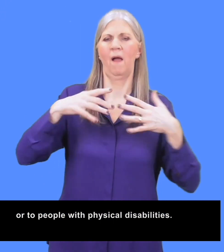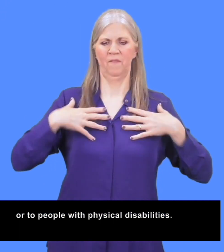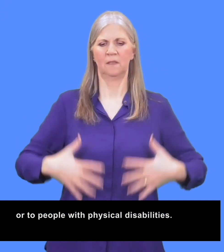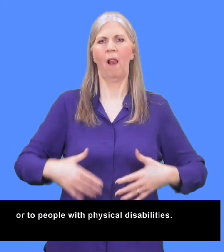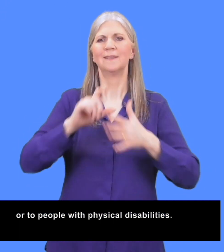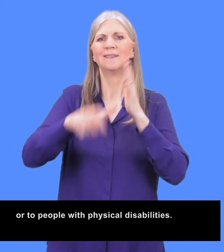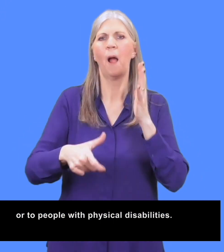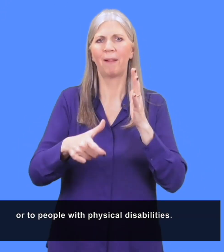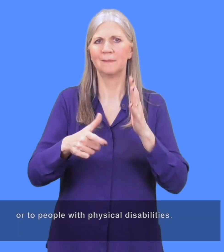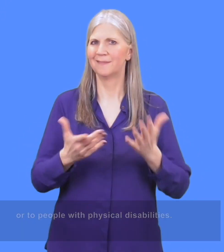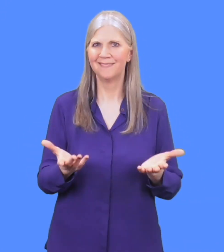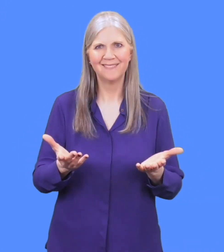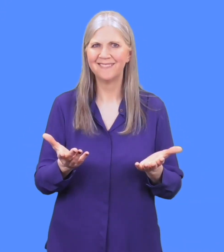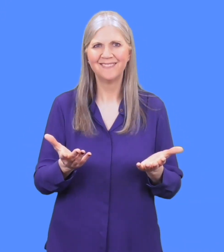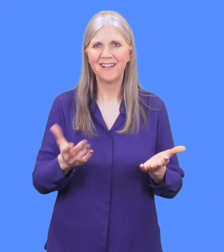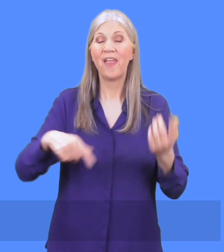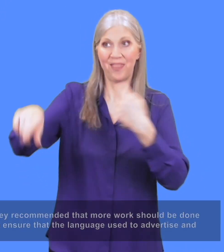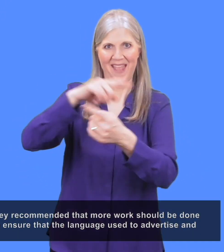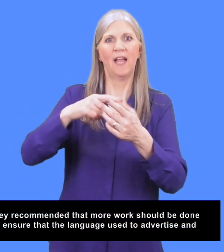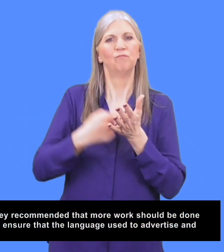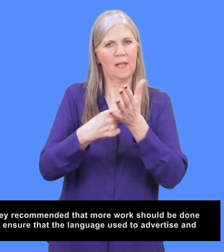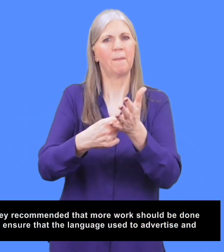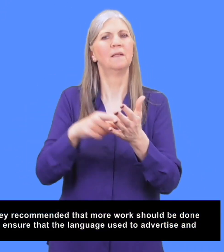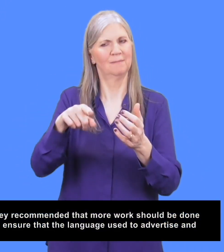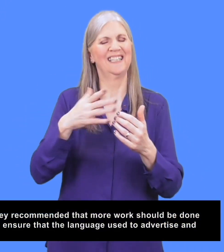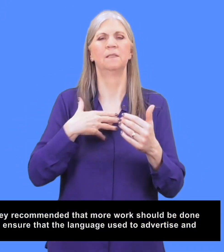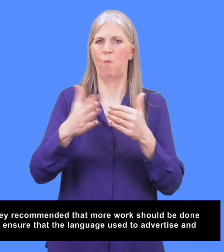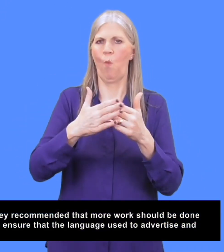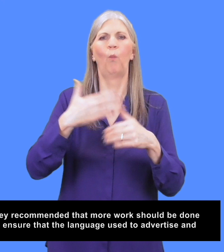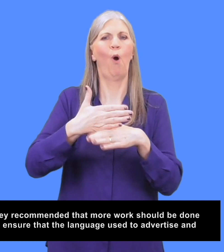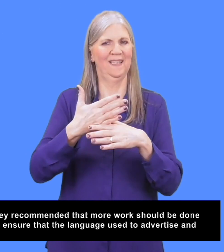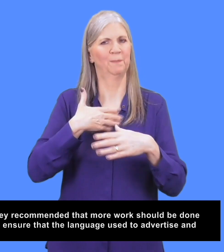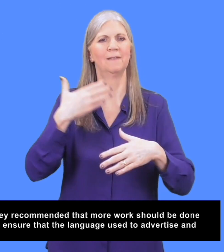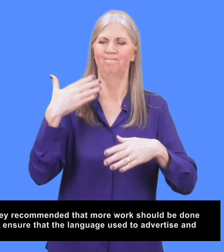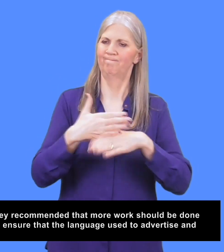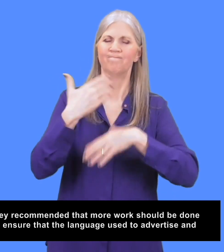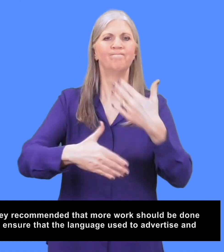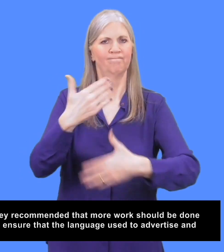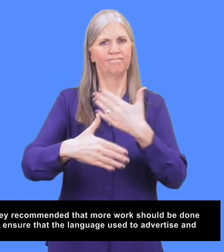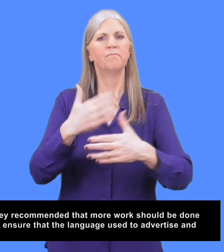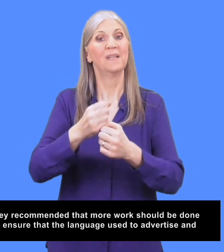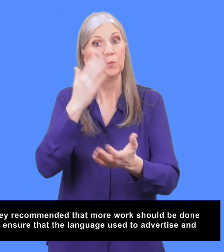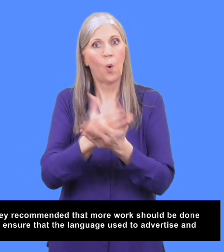disabilities. They recommended that more work should be done to ensure that the language used to